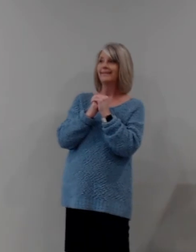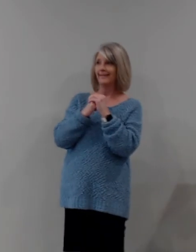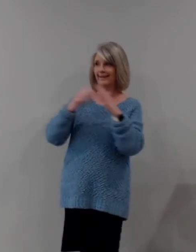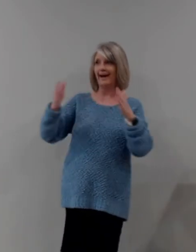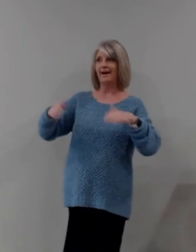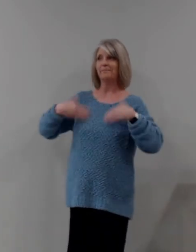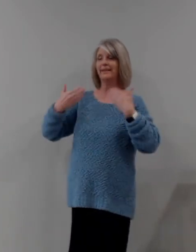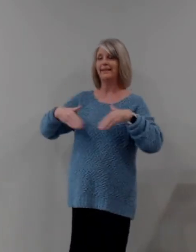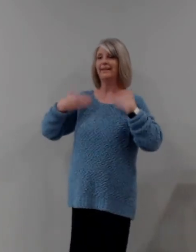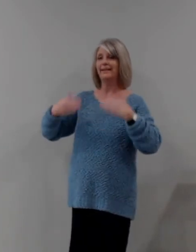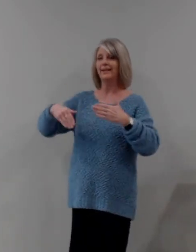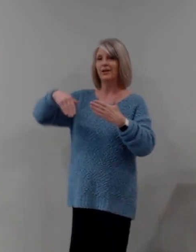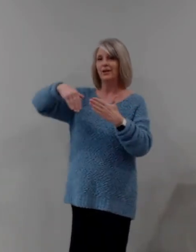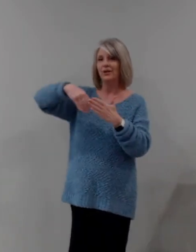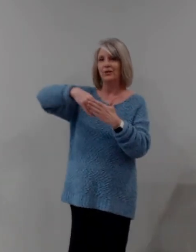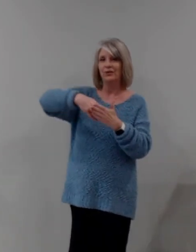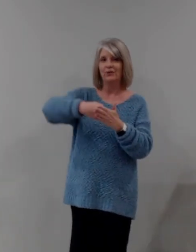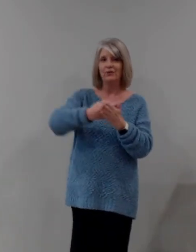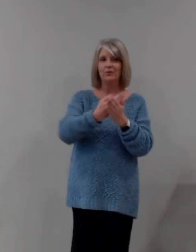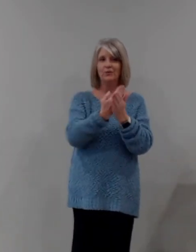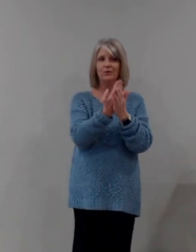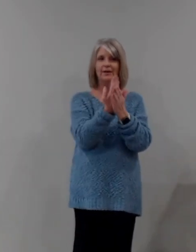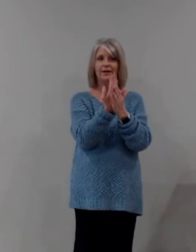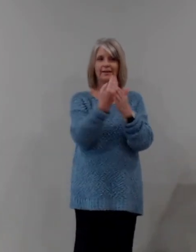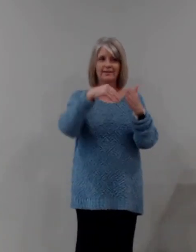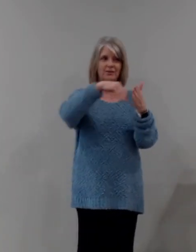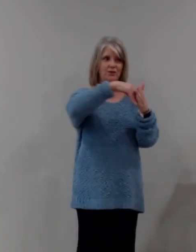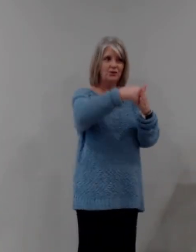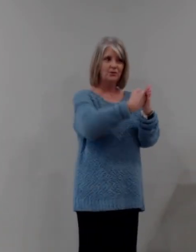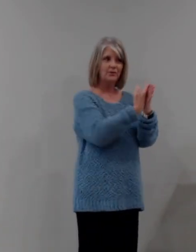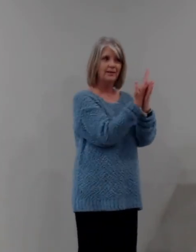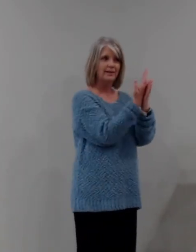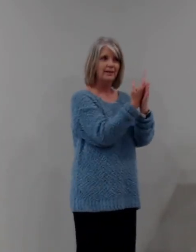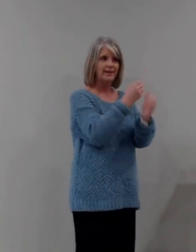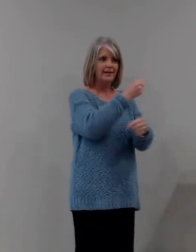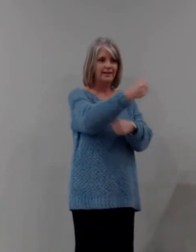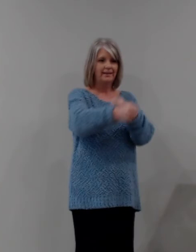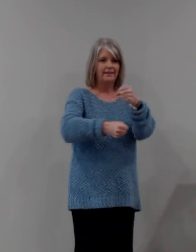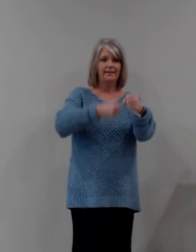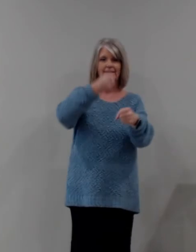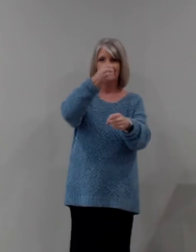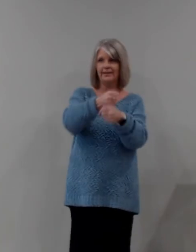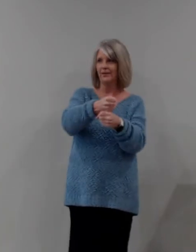Okay. Happy New. This is new year.